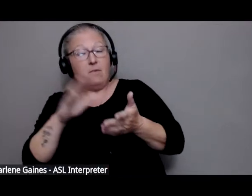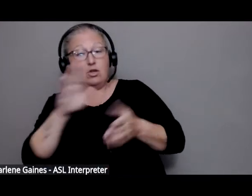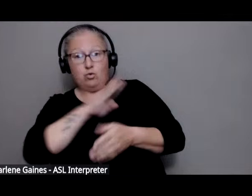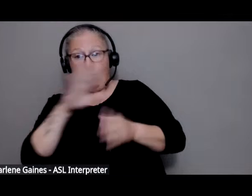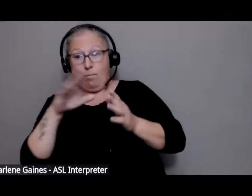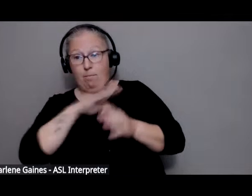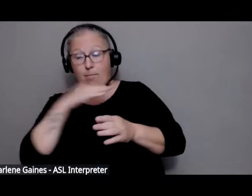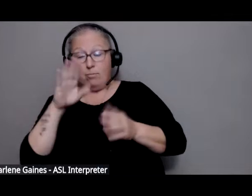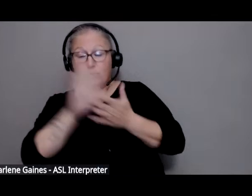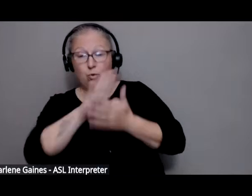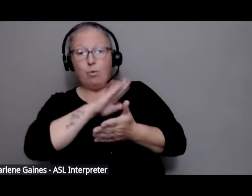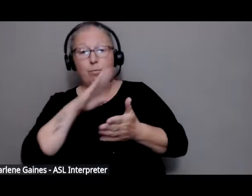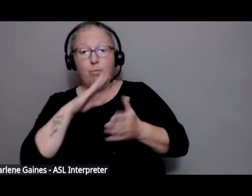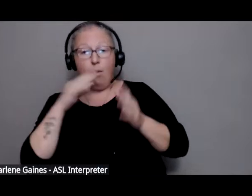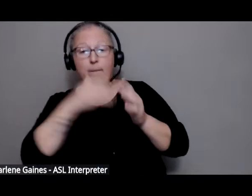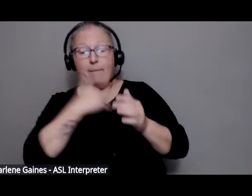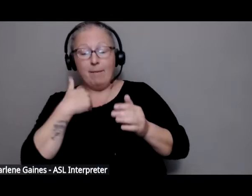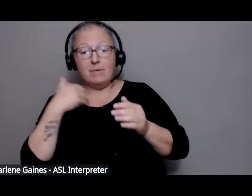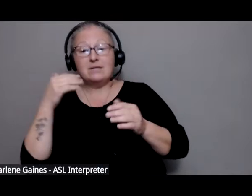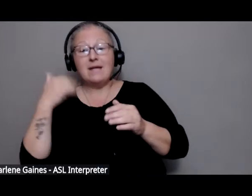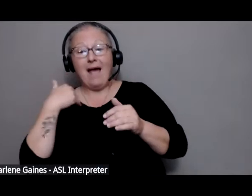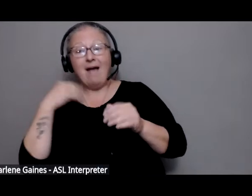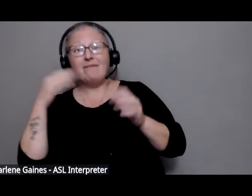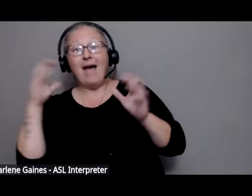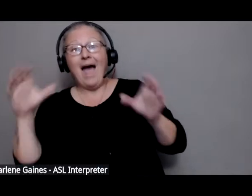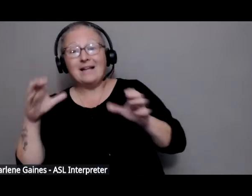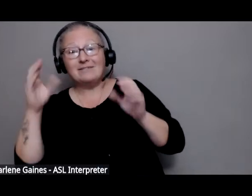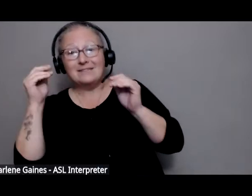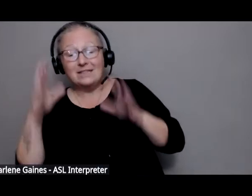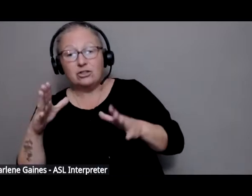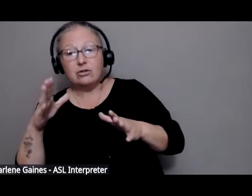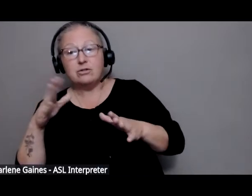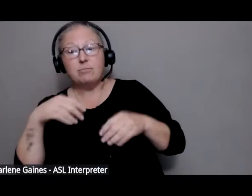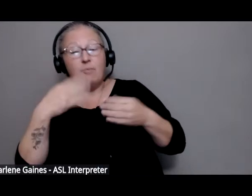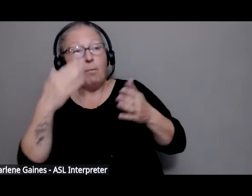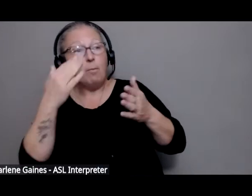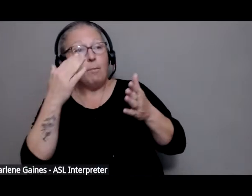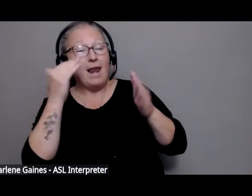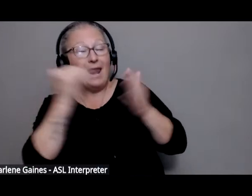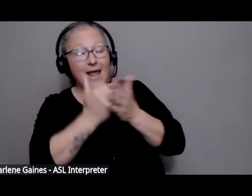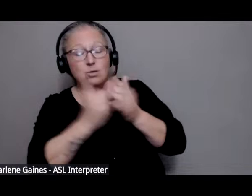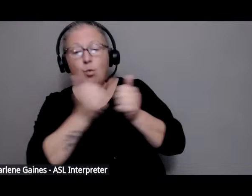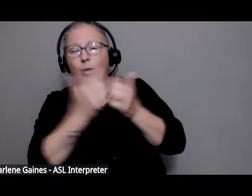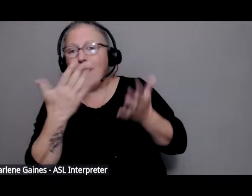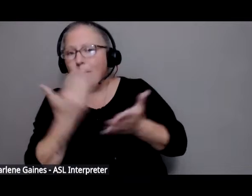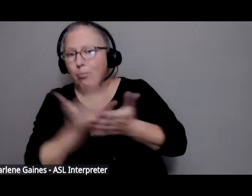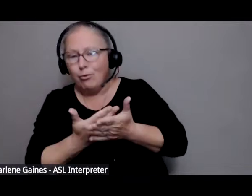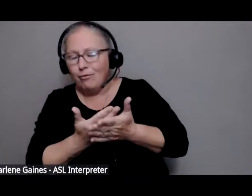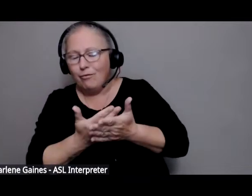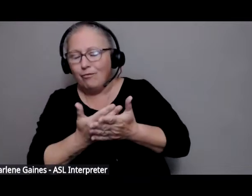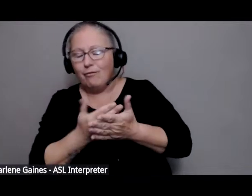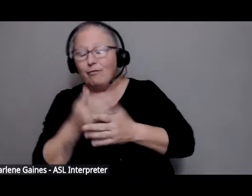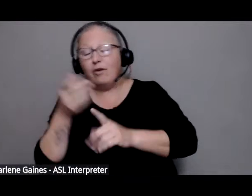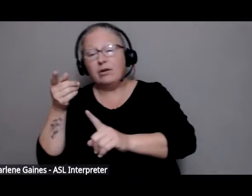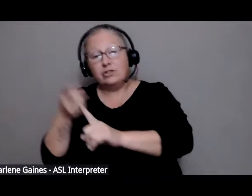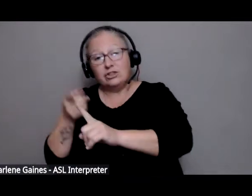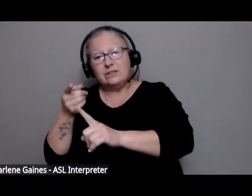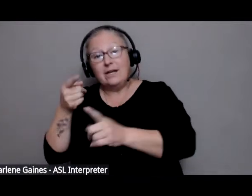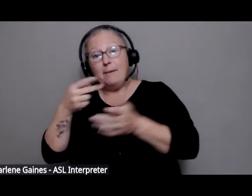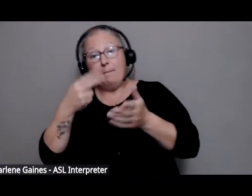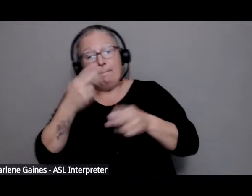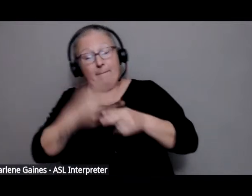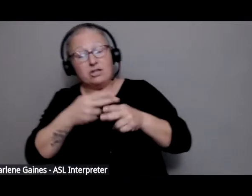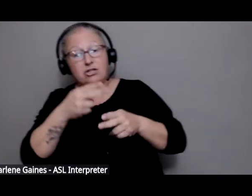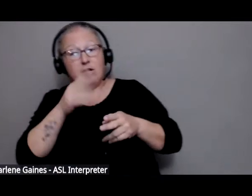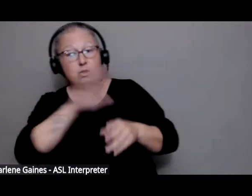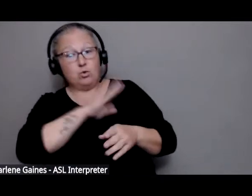teachers teaching unauthorized lessons without providing any proof. Trustee Jacobson indicated as a school board member that she